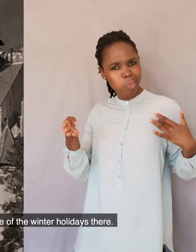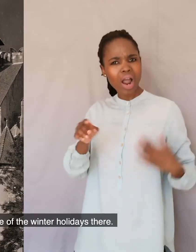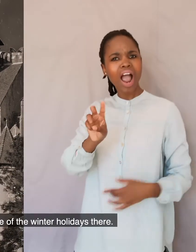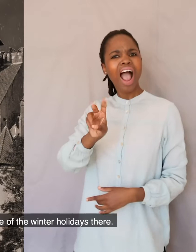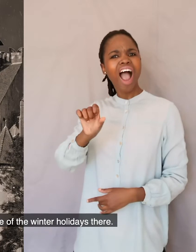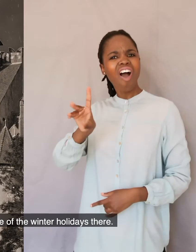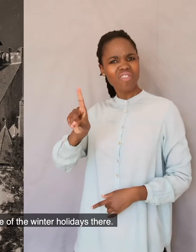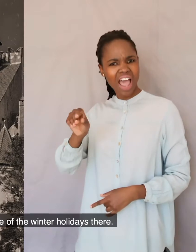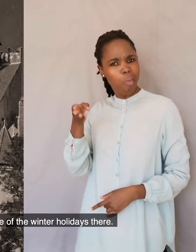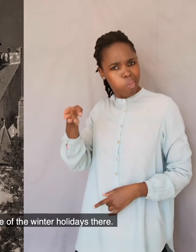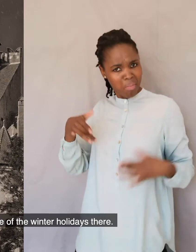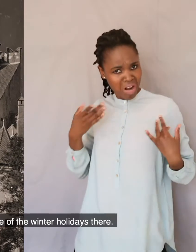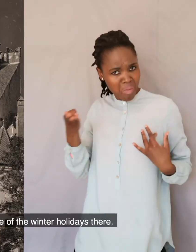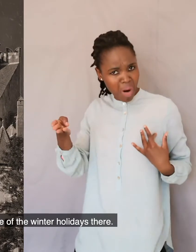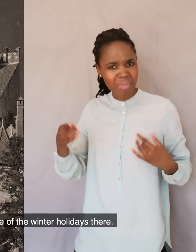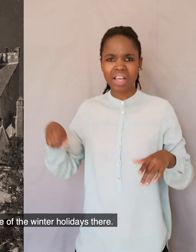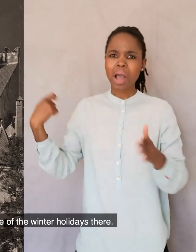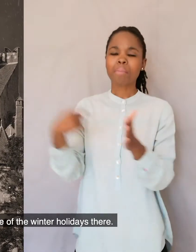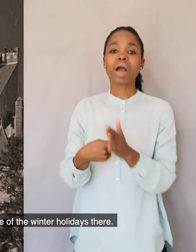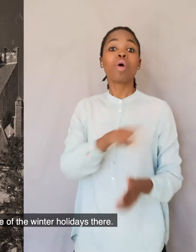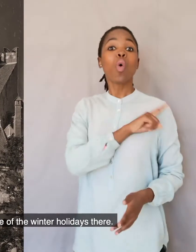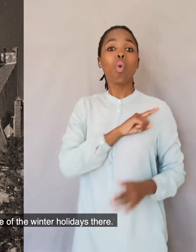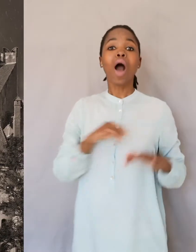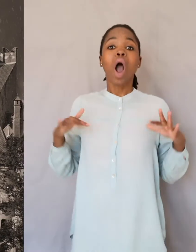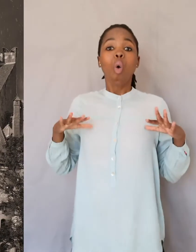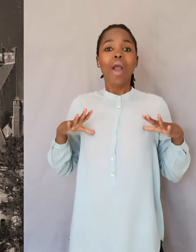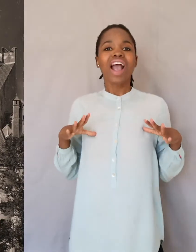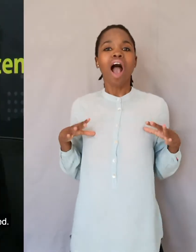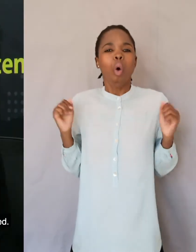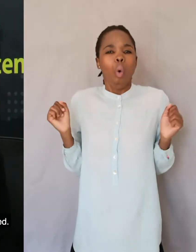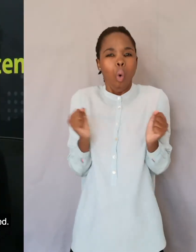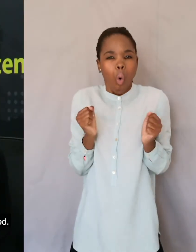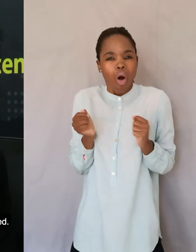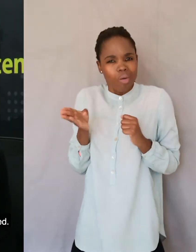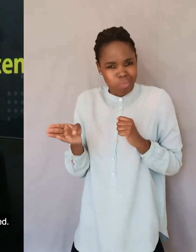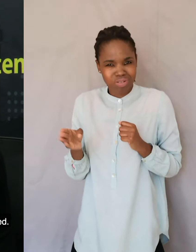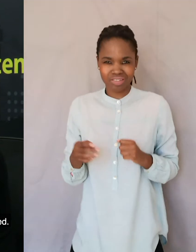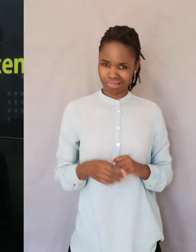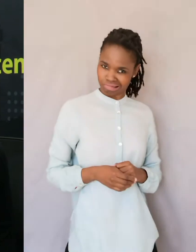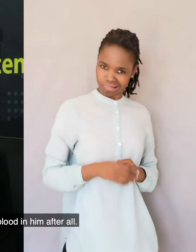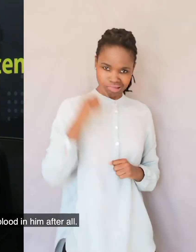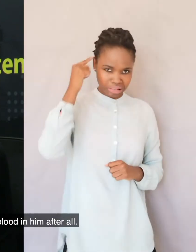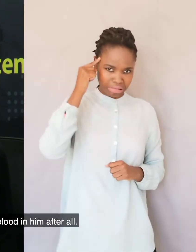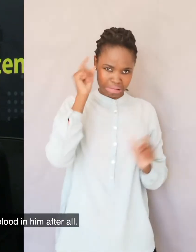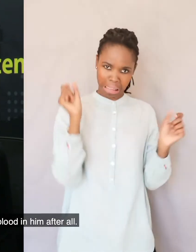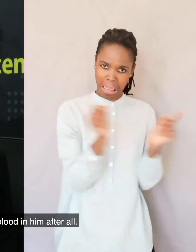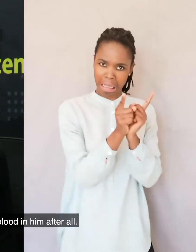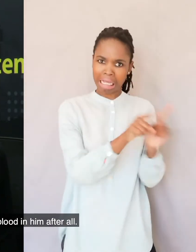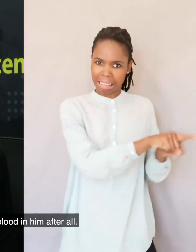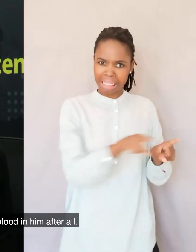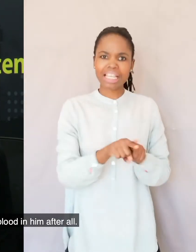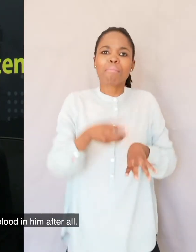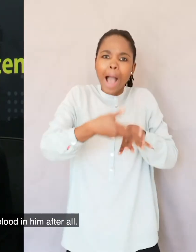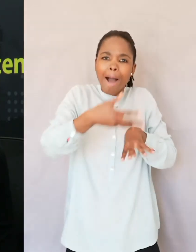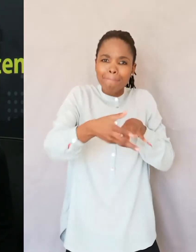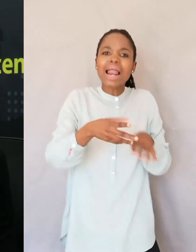in, and spend some of the winter holidays there. They're a little bit twisted. There might just be a bit of that blood in